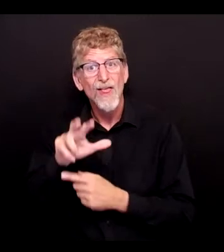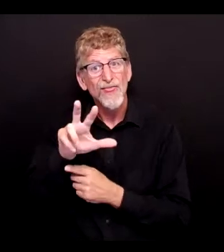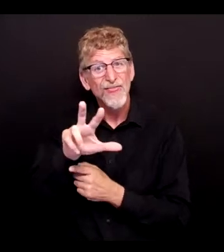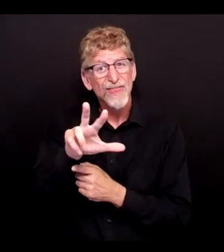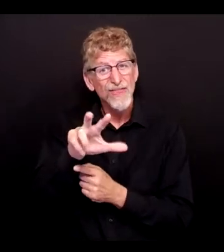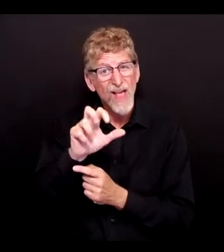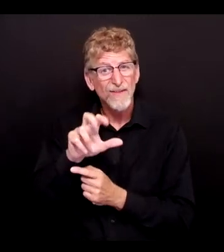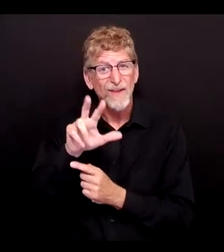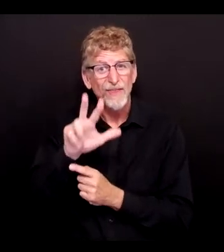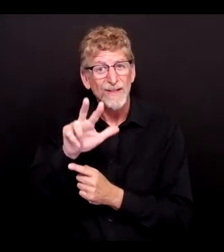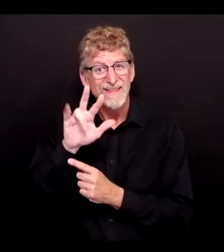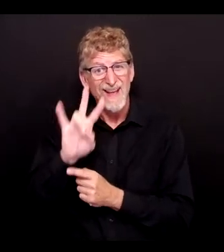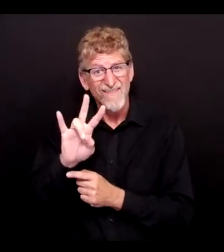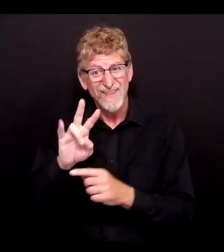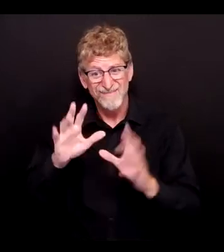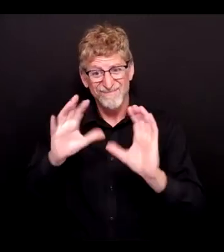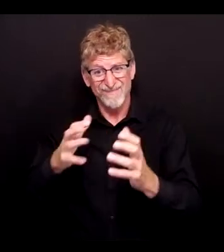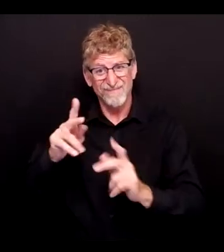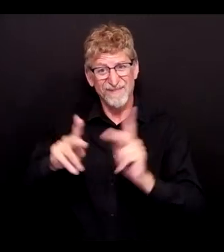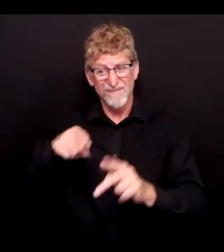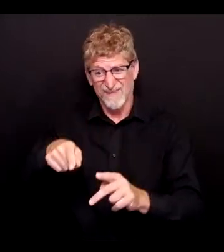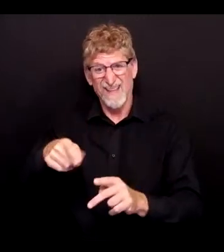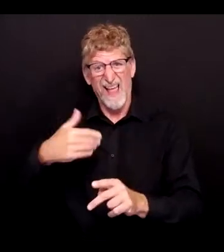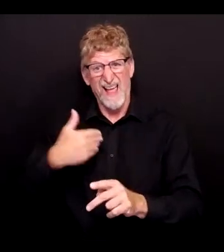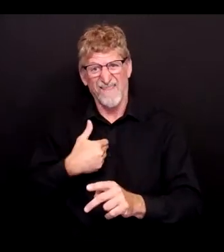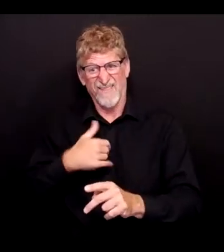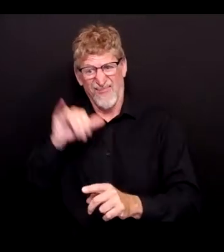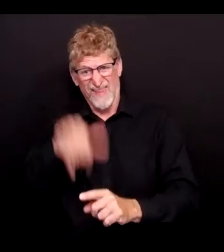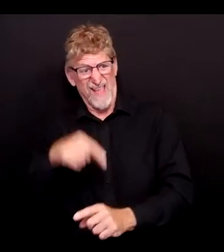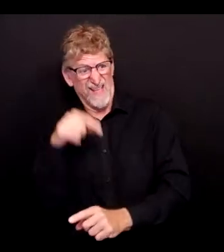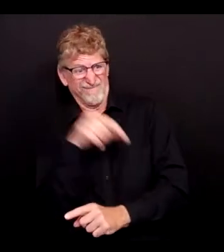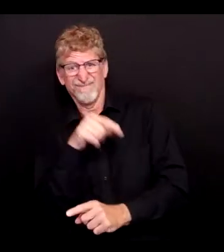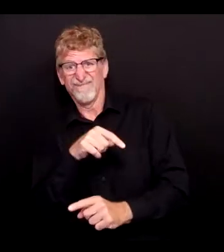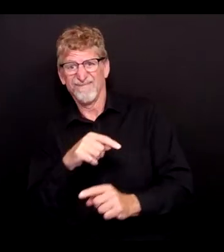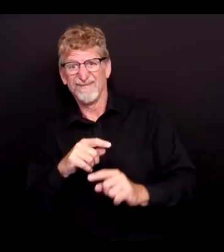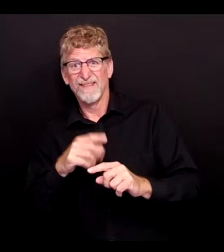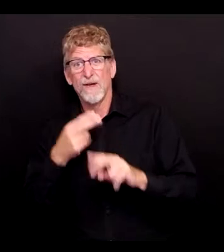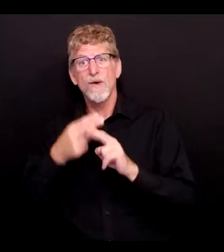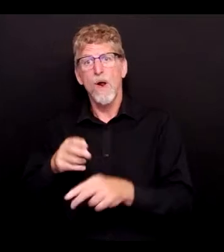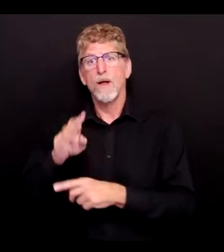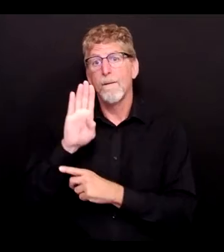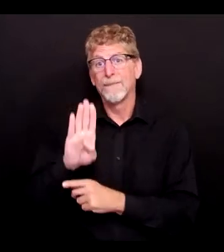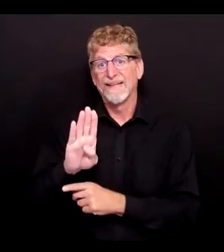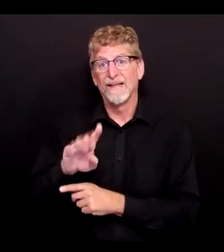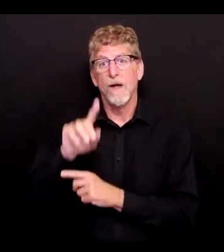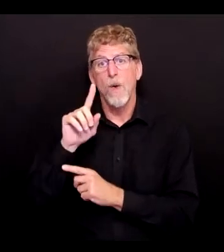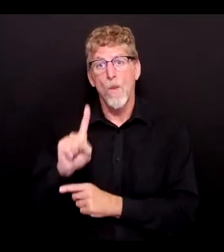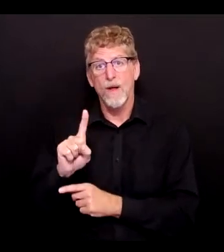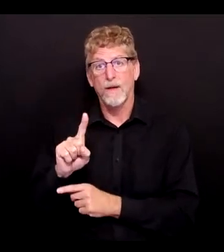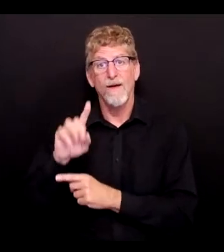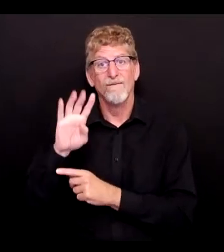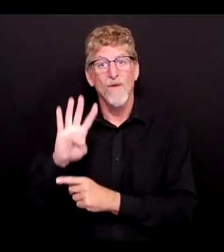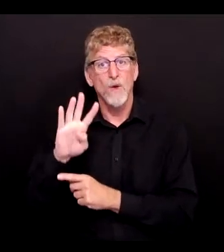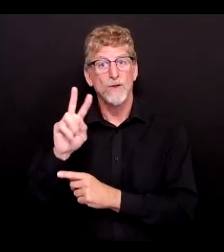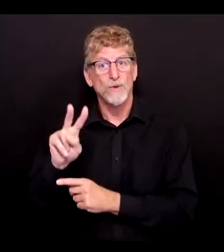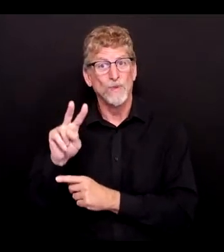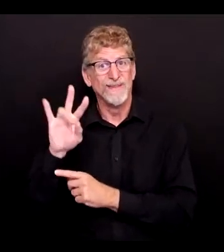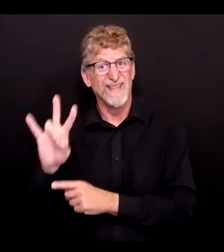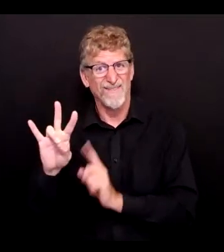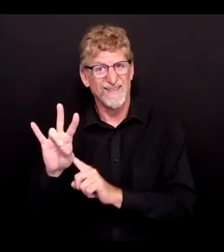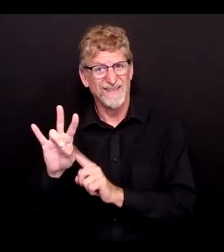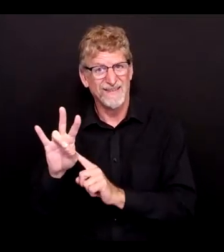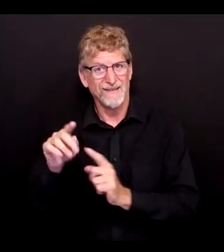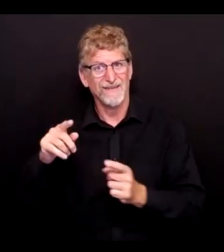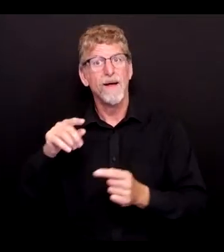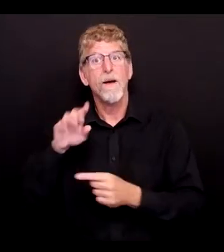337 cases of these variants called B1427, B1429.